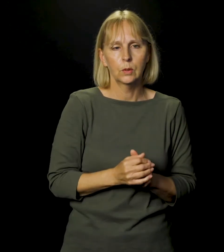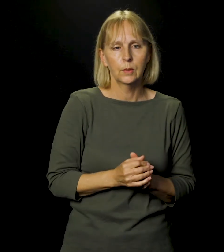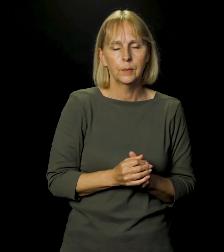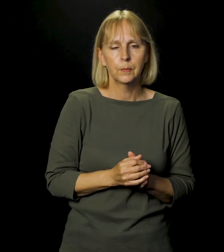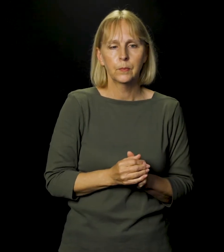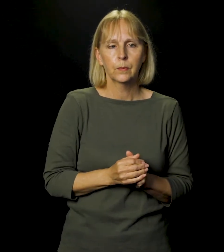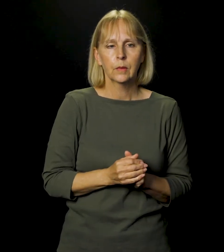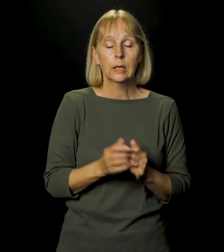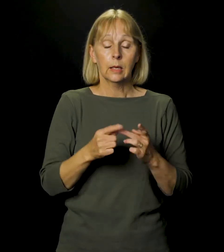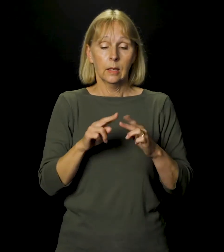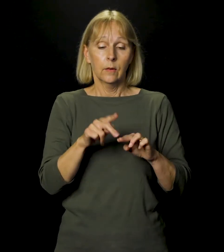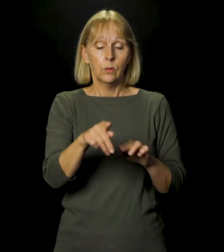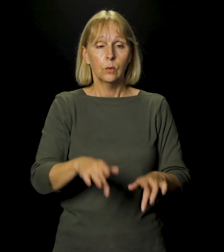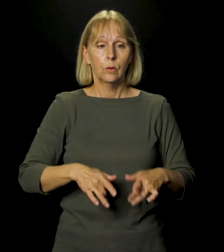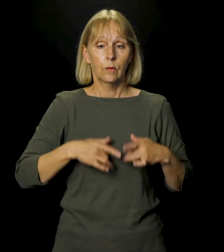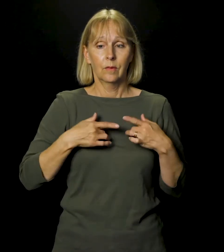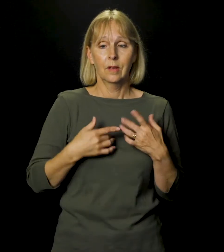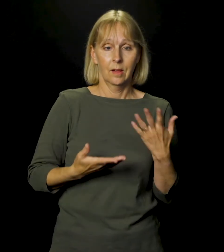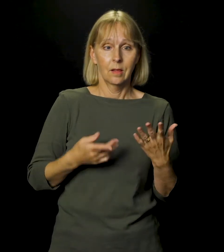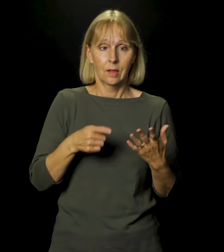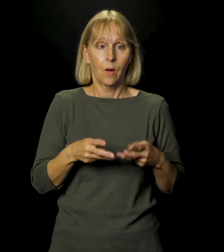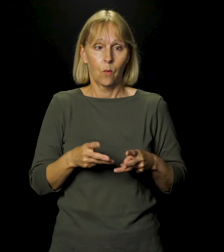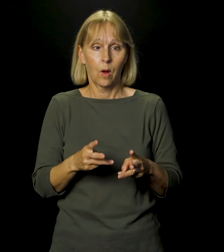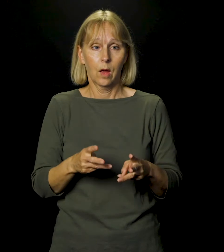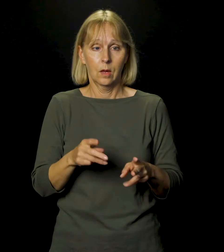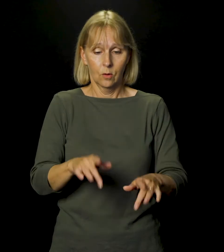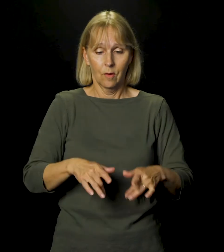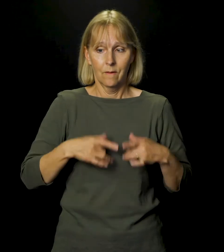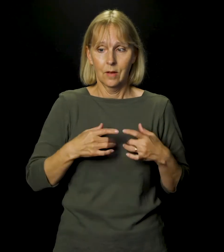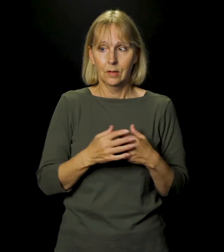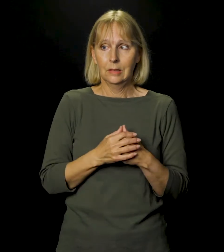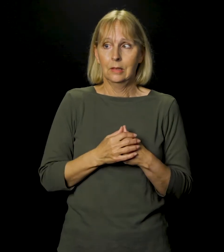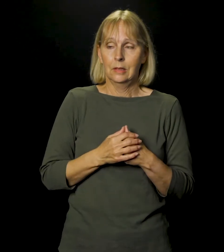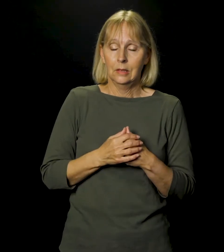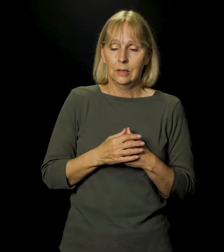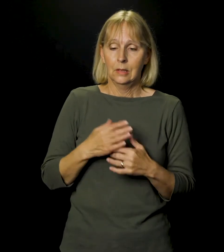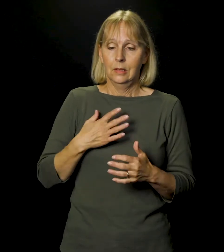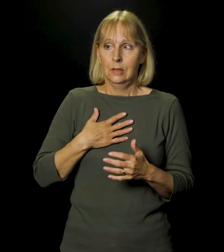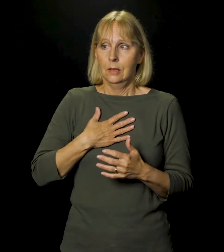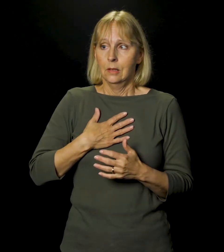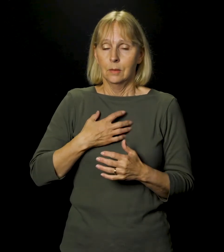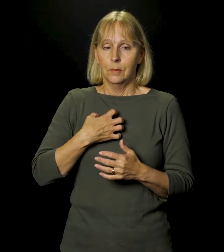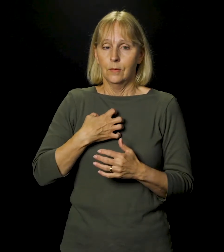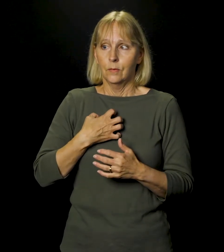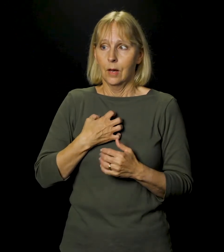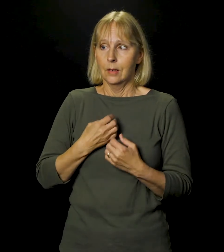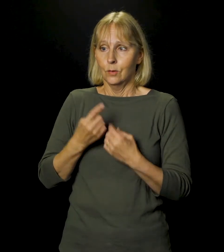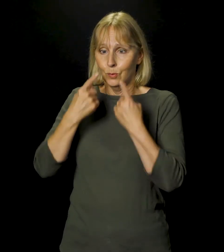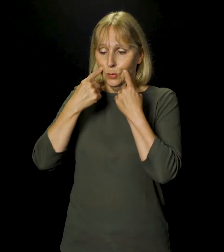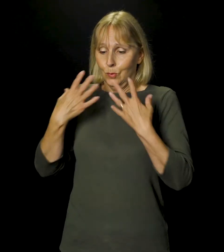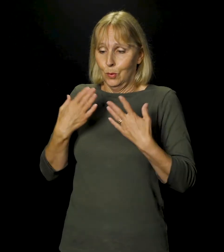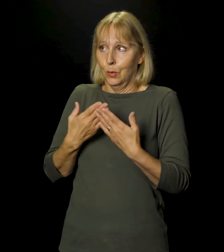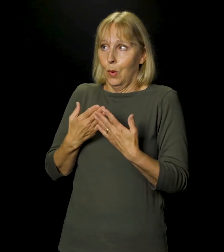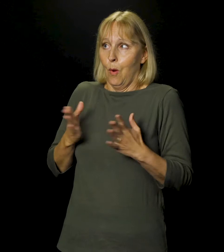And if that is you, that can feel so vulnerable to bring that out in the light before God. Like, you know, something that we've tried